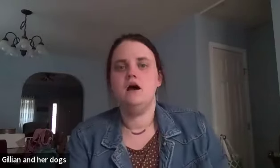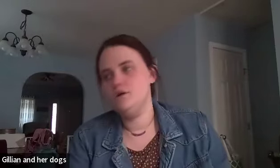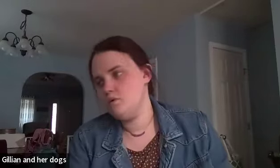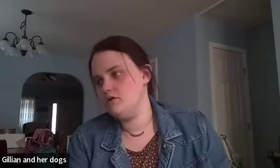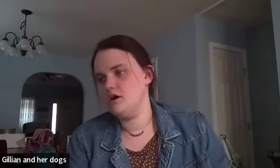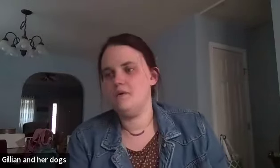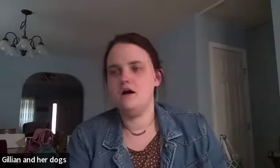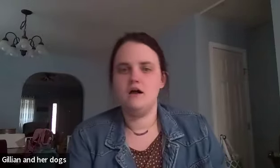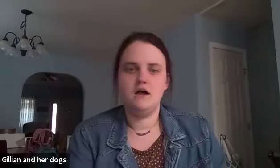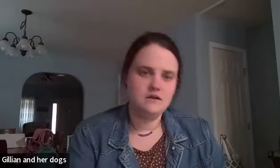unwelcome,